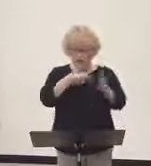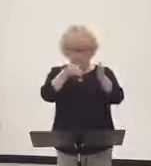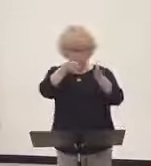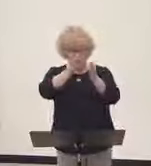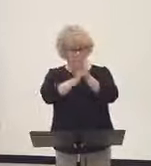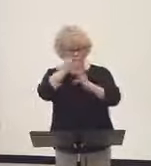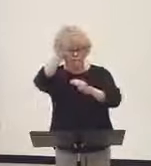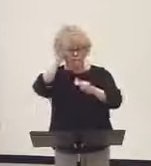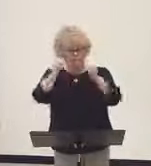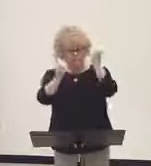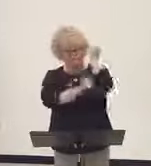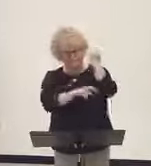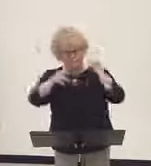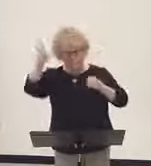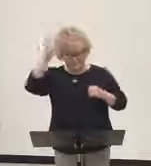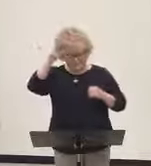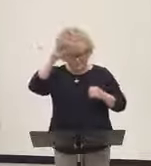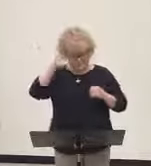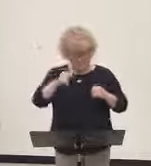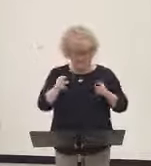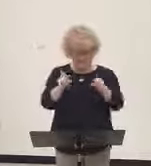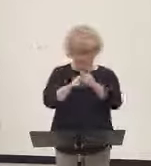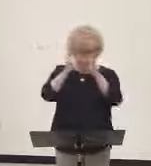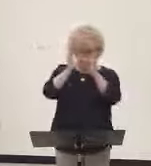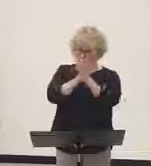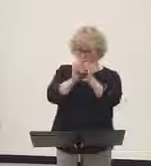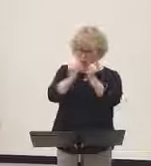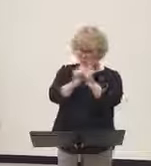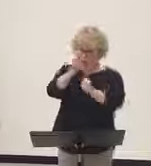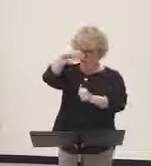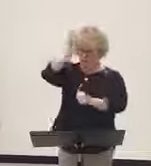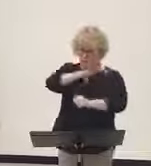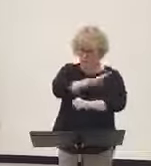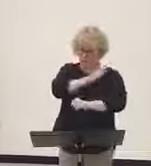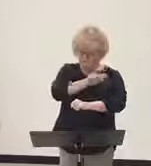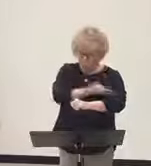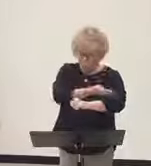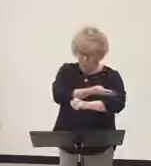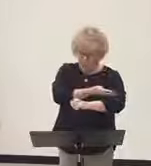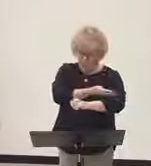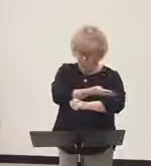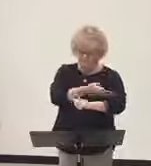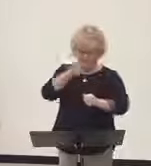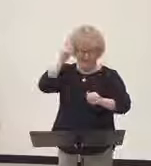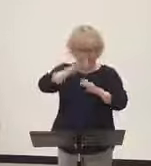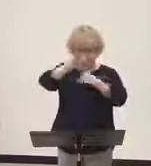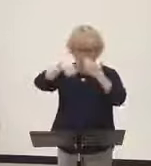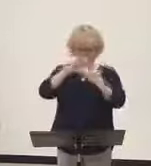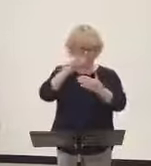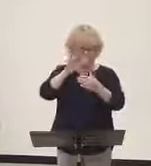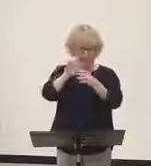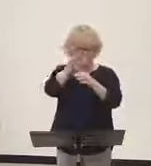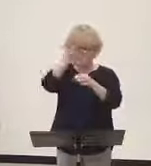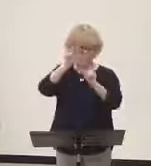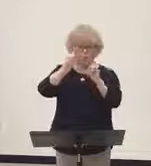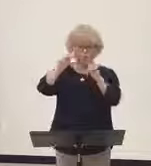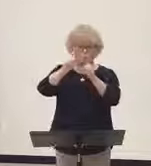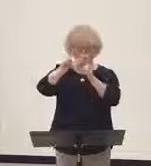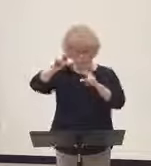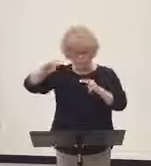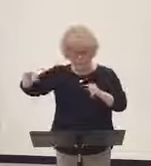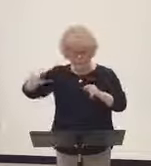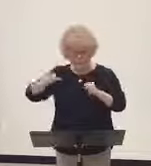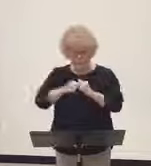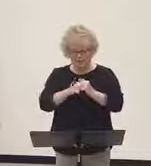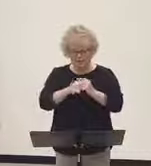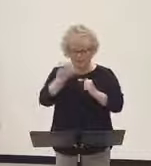devil. May God rebuke him, we humbly pray. And do thou, O Prince of the heavenly host, by the power